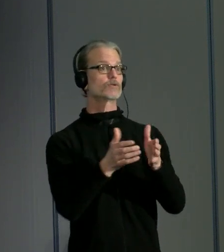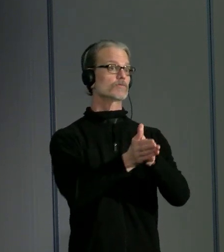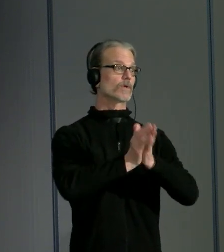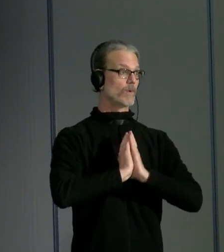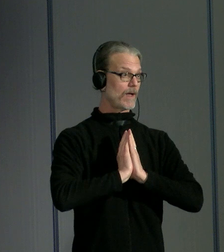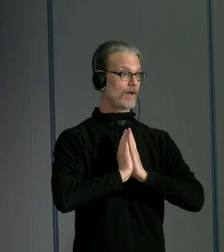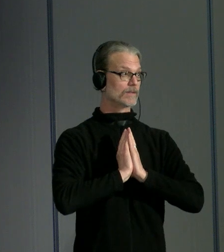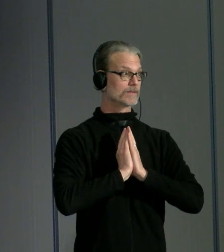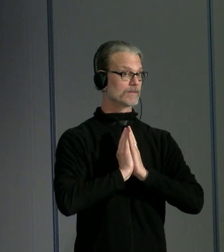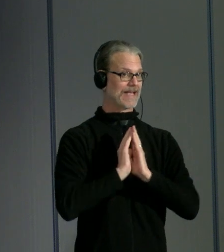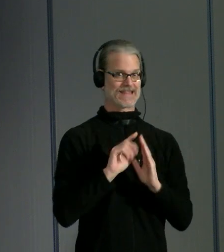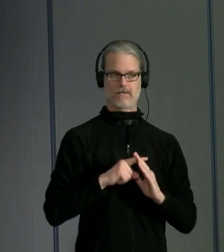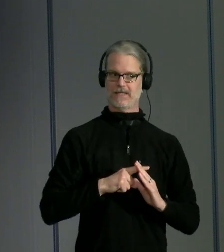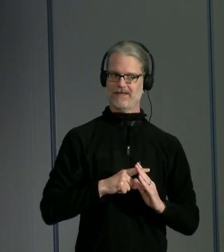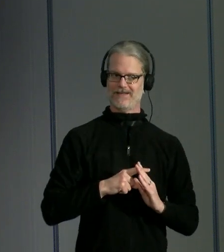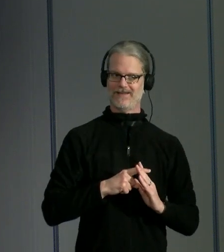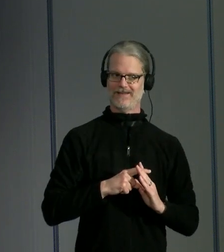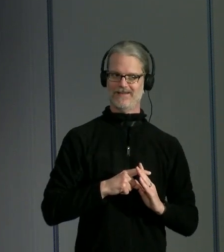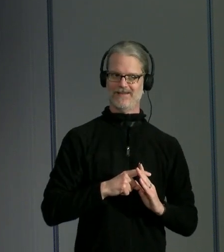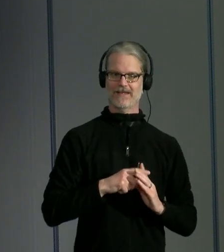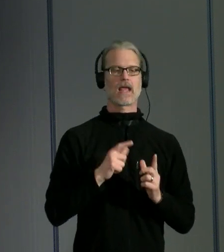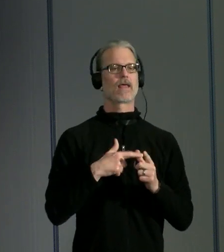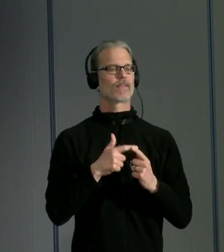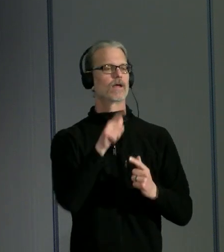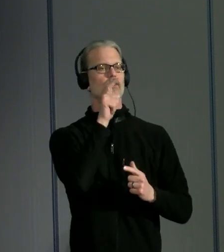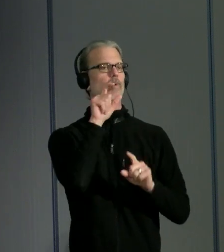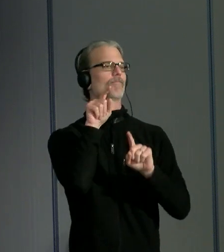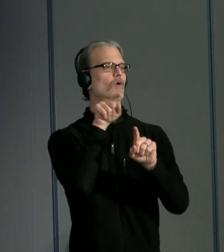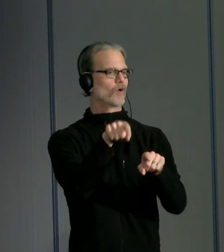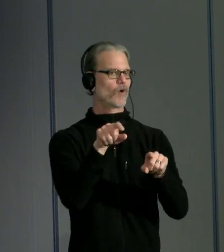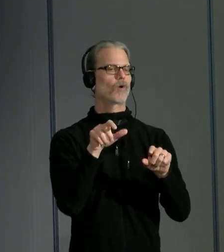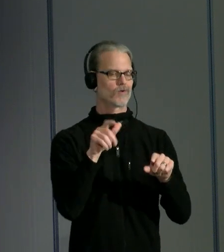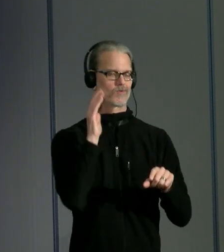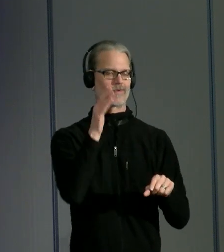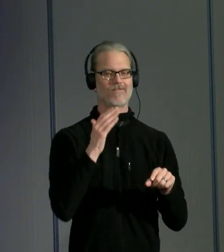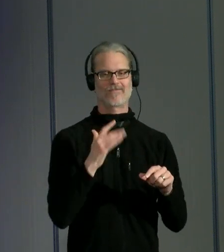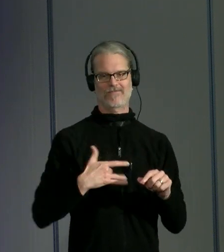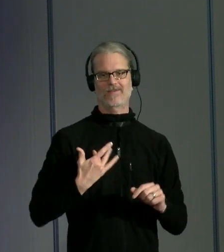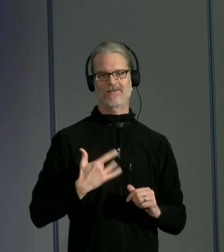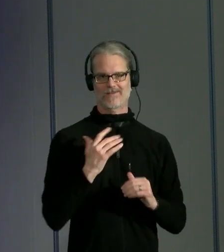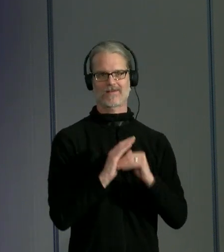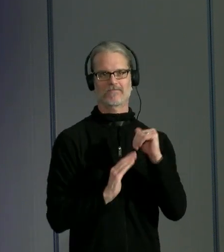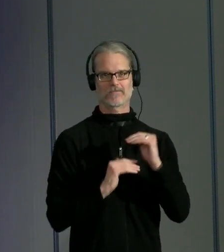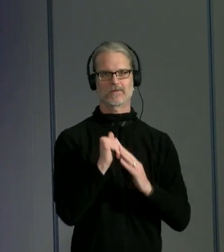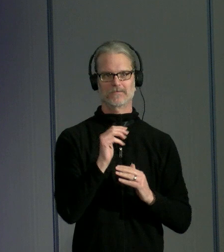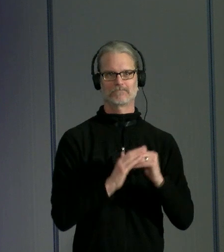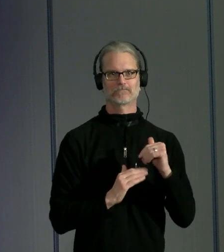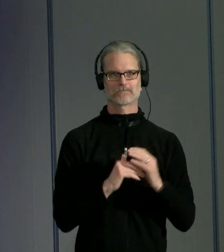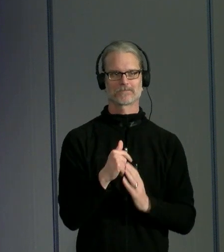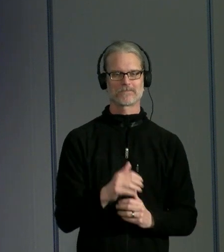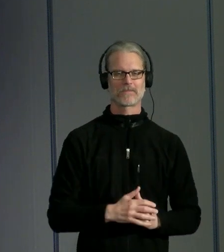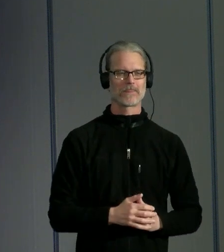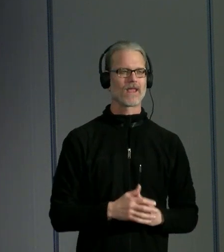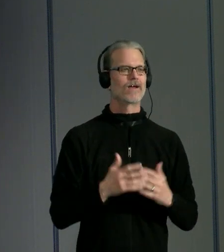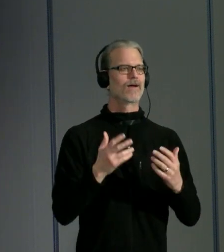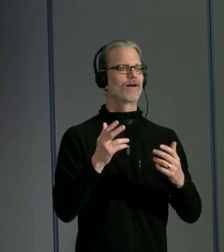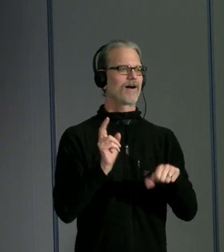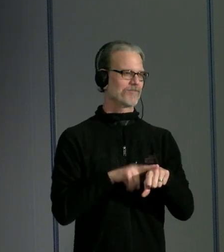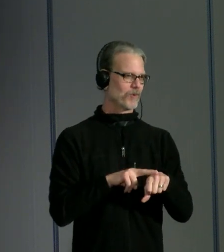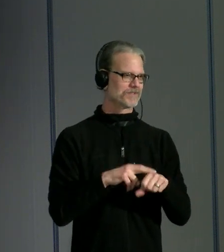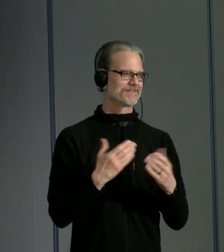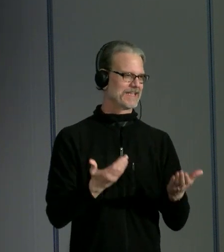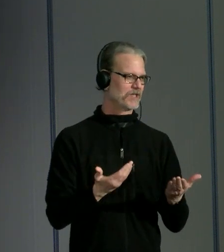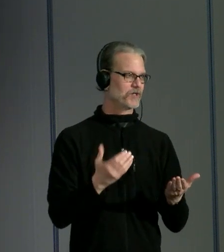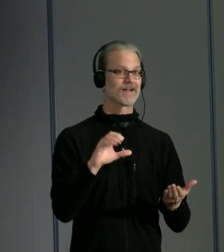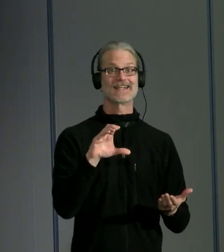so everyone can feel confident going into that trip or travel. Of course, we see it with CSUN. We want to give